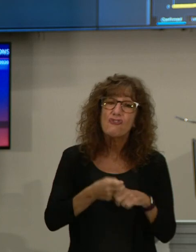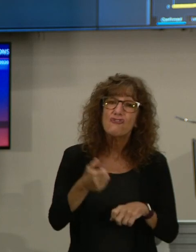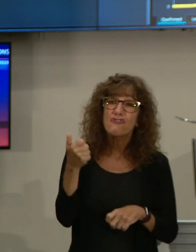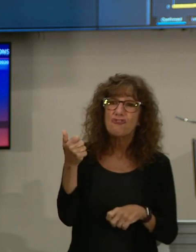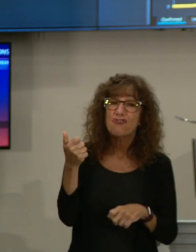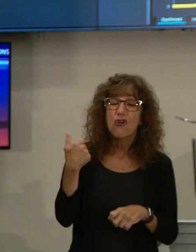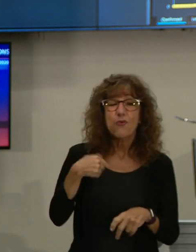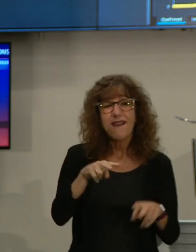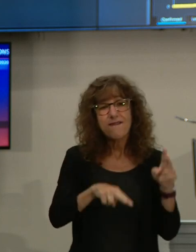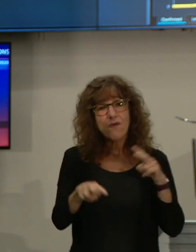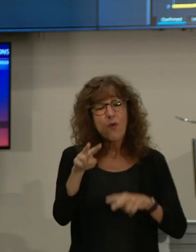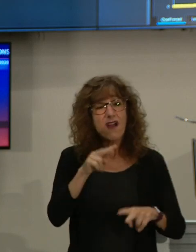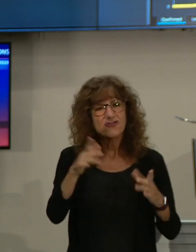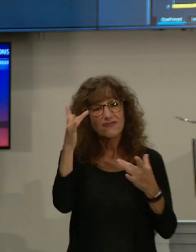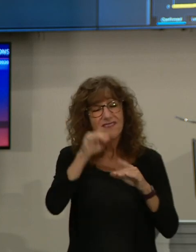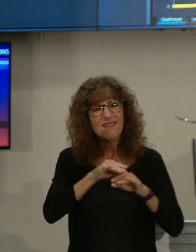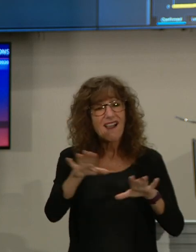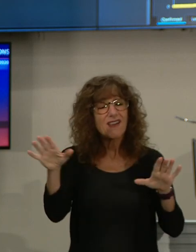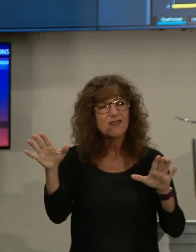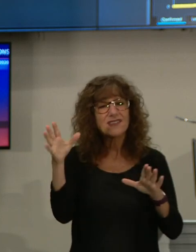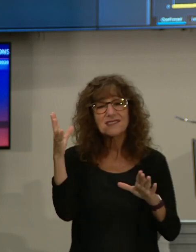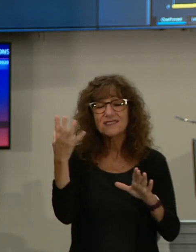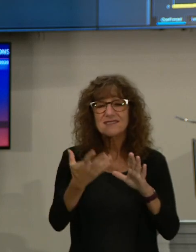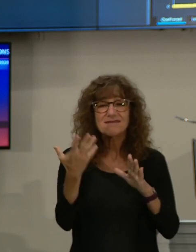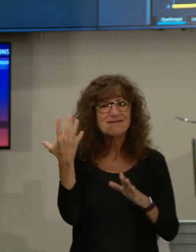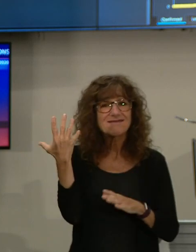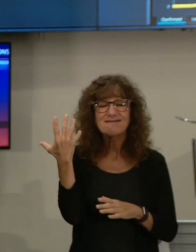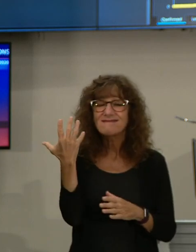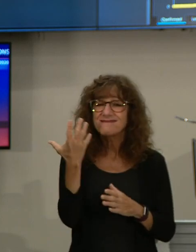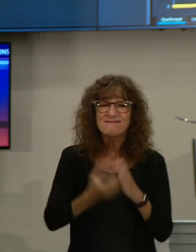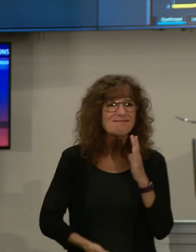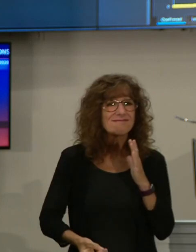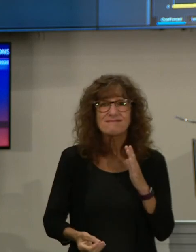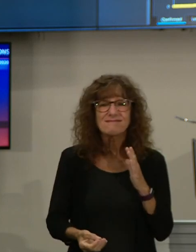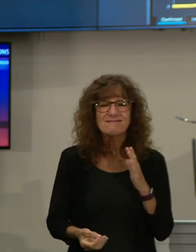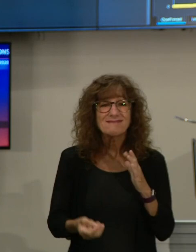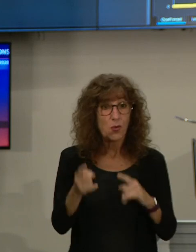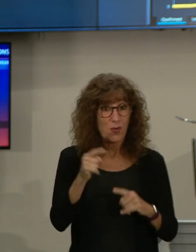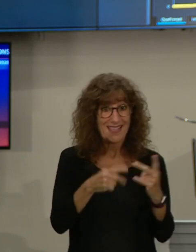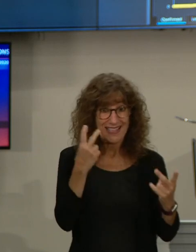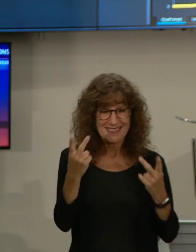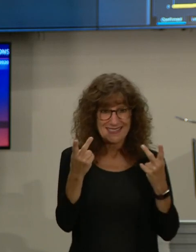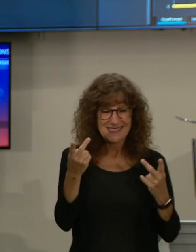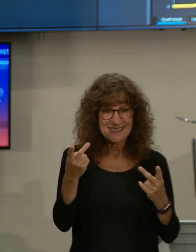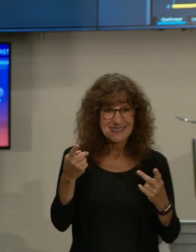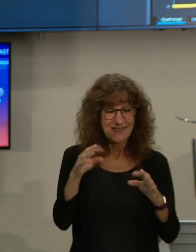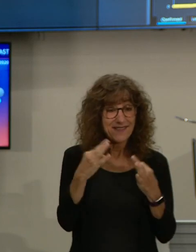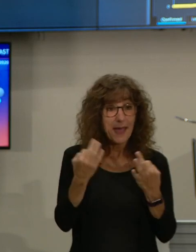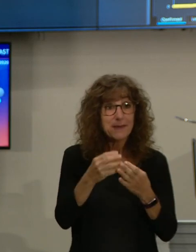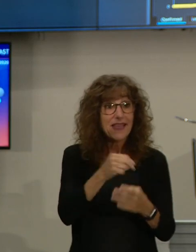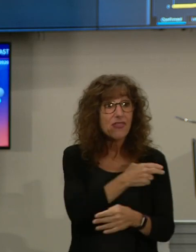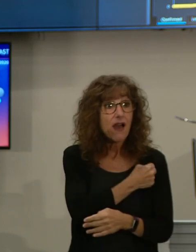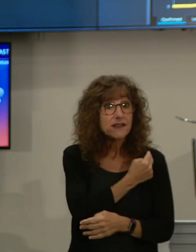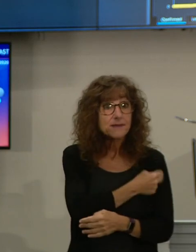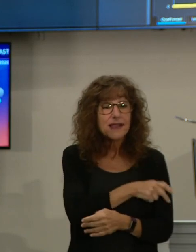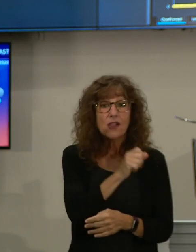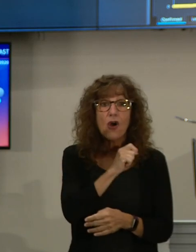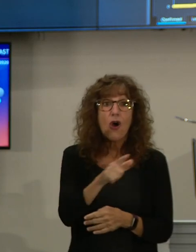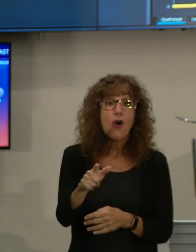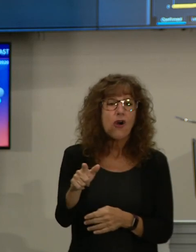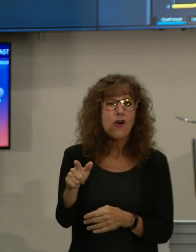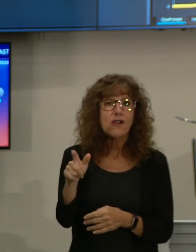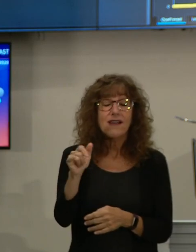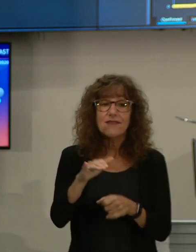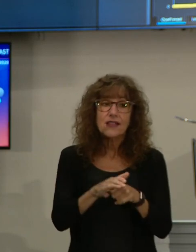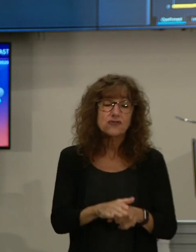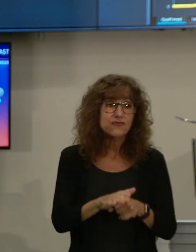We've watched the virus take our loved ones, and we haven't been able to see them when they're in the hospital. All of this stress then turns